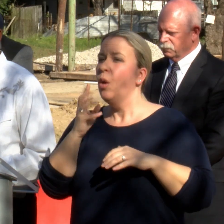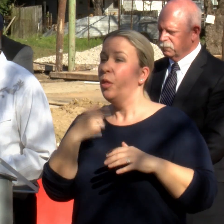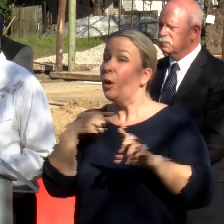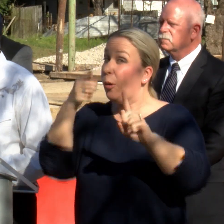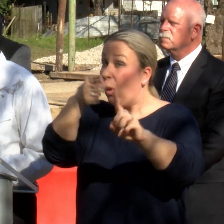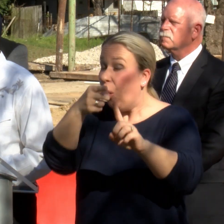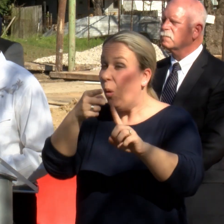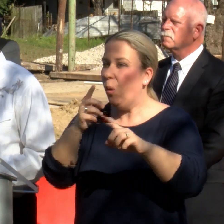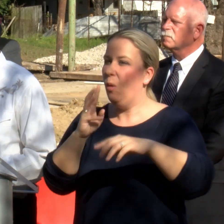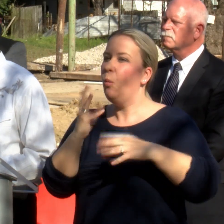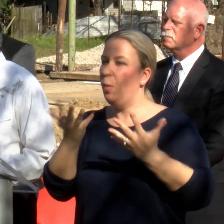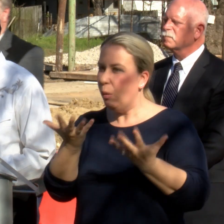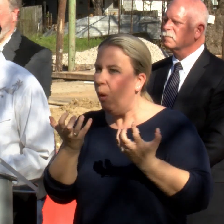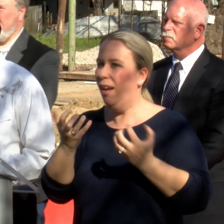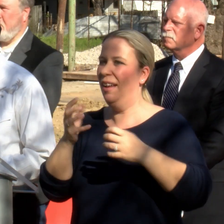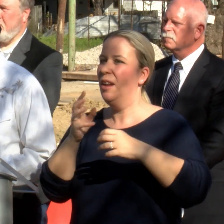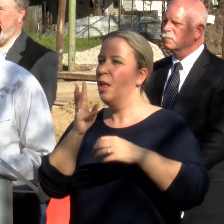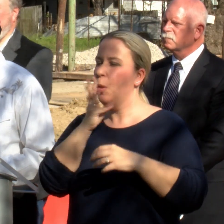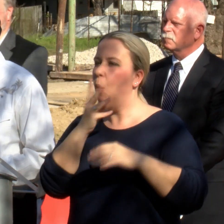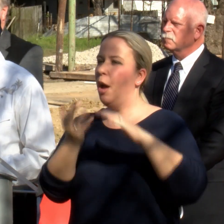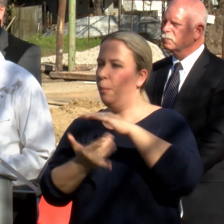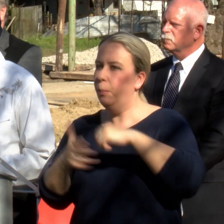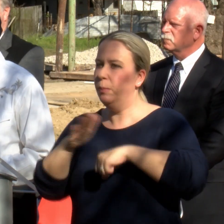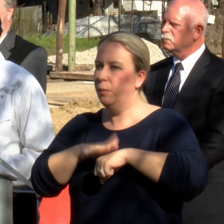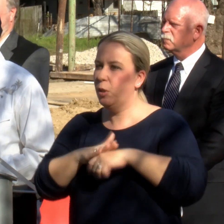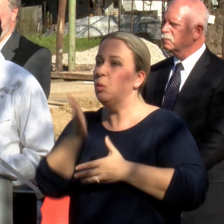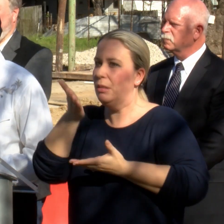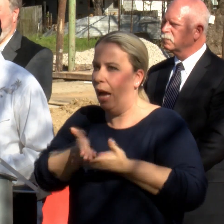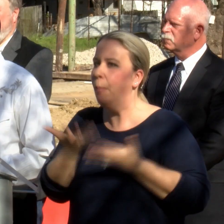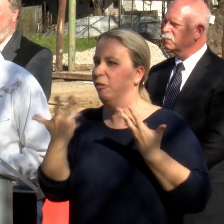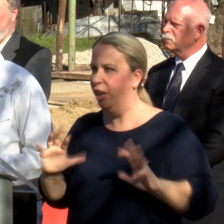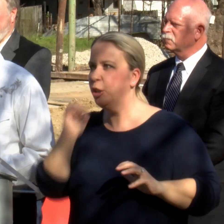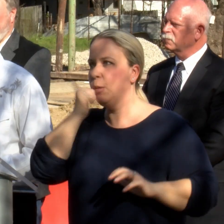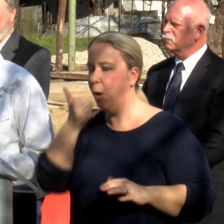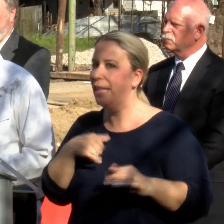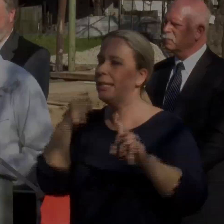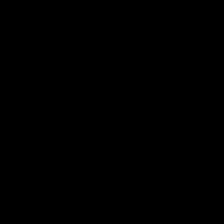be lifted sometime tomorrow morning. That's the goal, and that's what we're hoping to achieve.